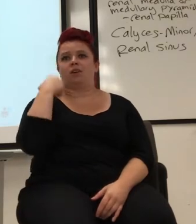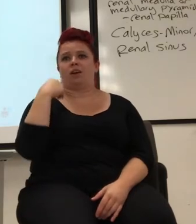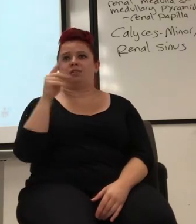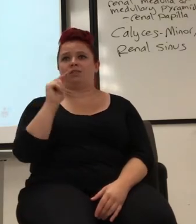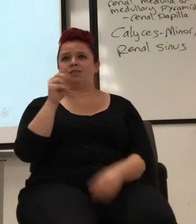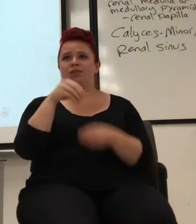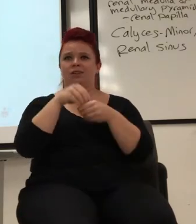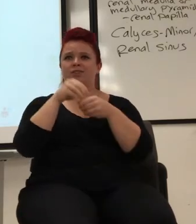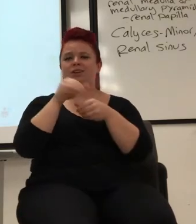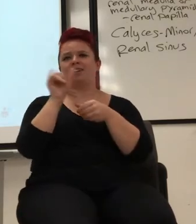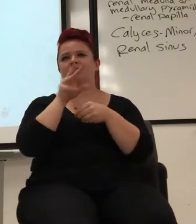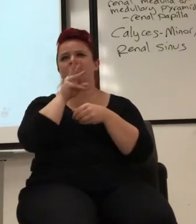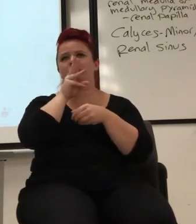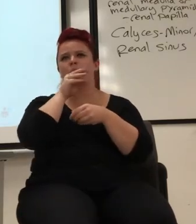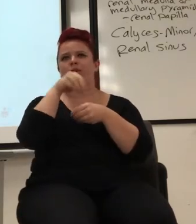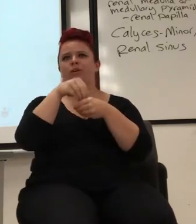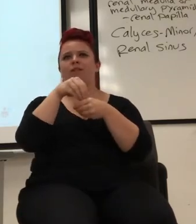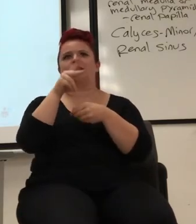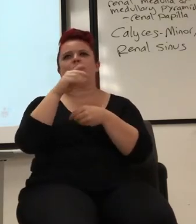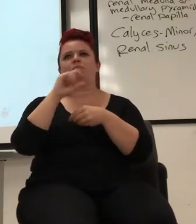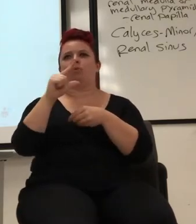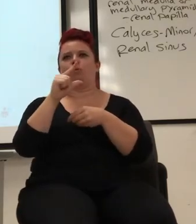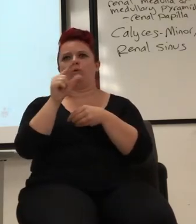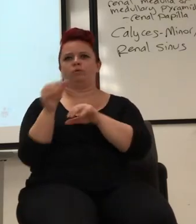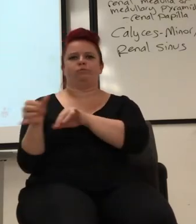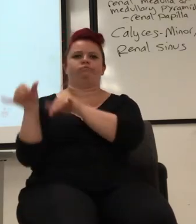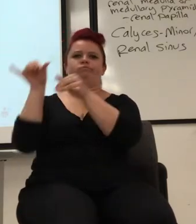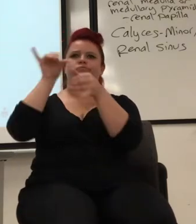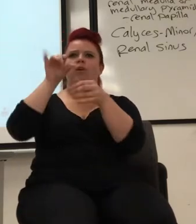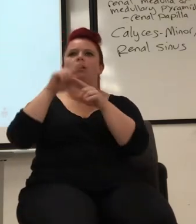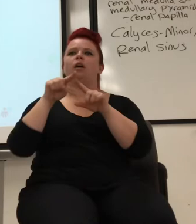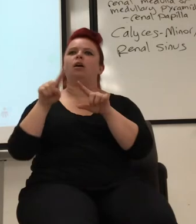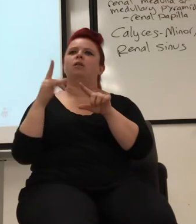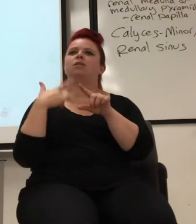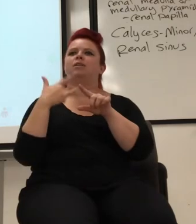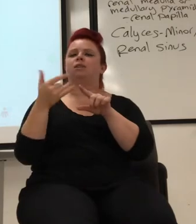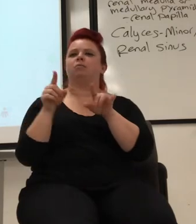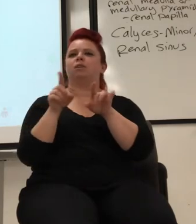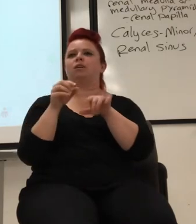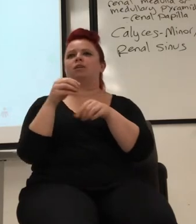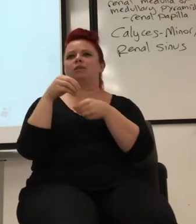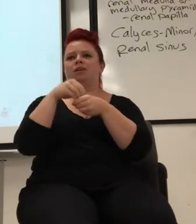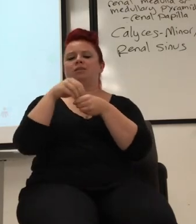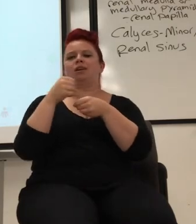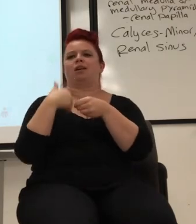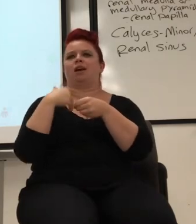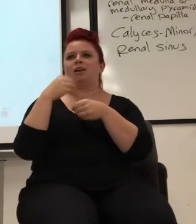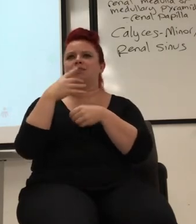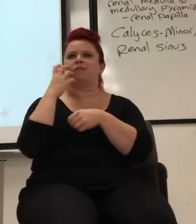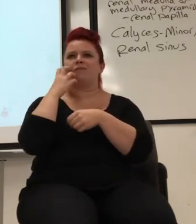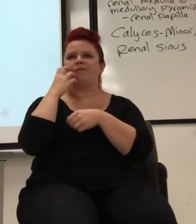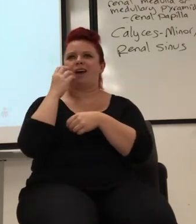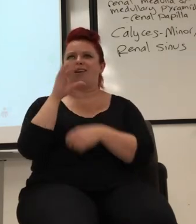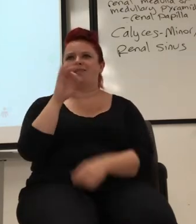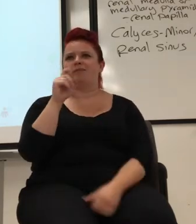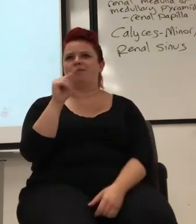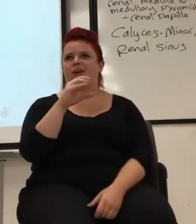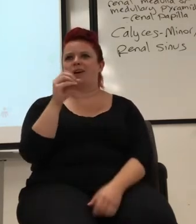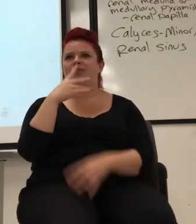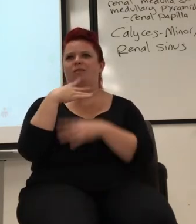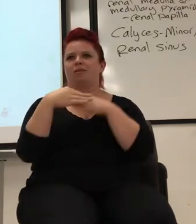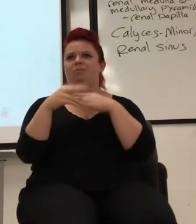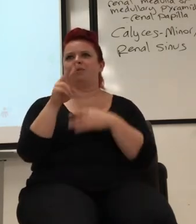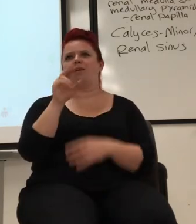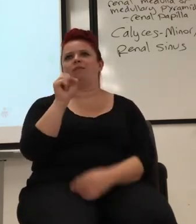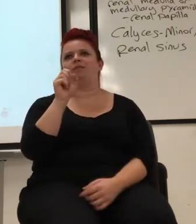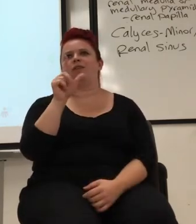in it, that'll be like the water in the pool. But usually it's filled with fat and blood vessels. the sinuses. And you'll be able to see that in your fresh